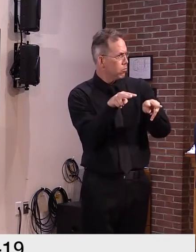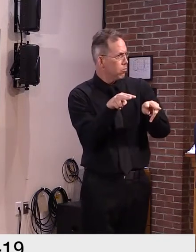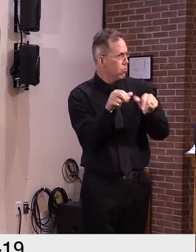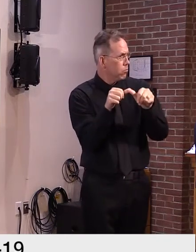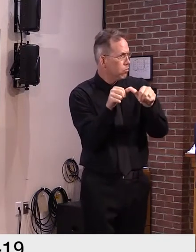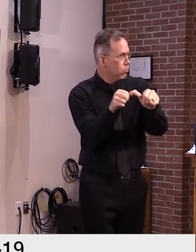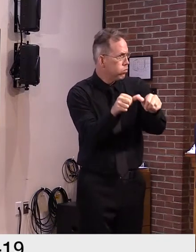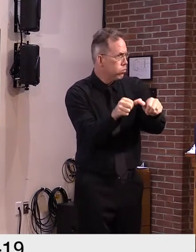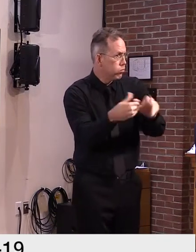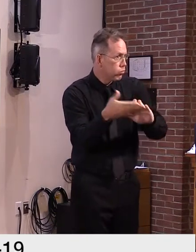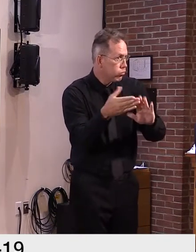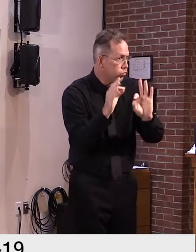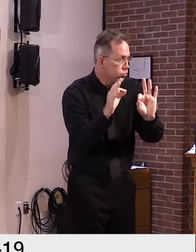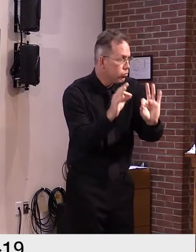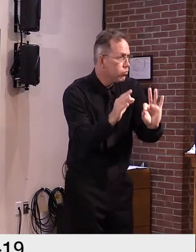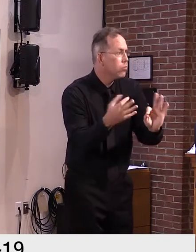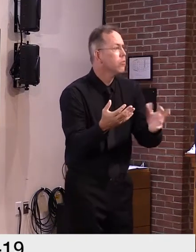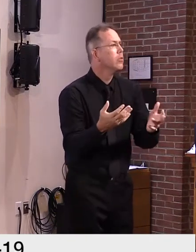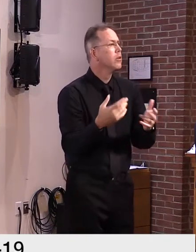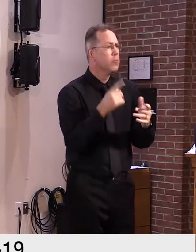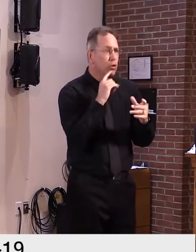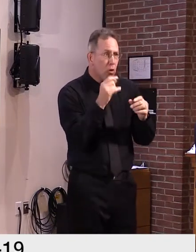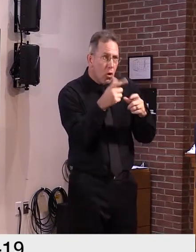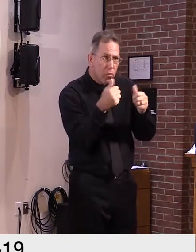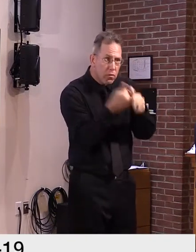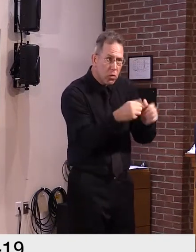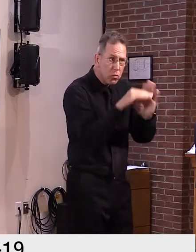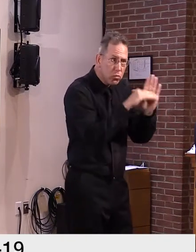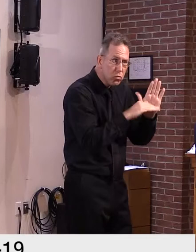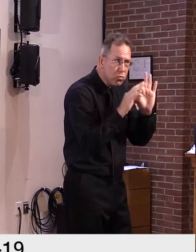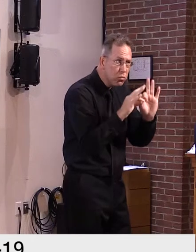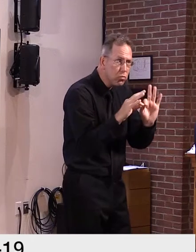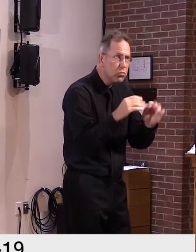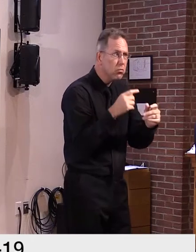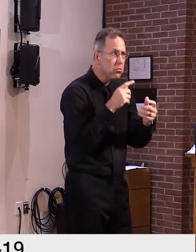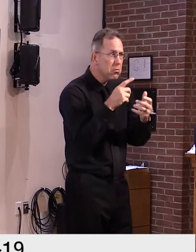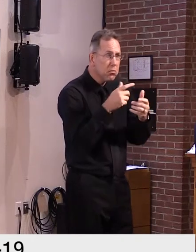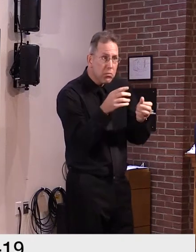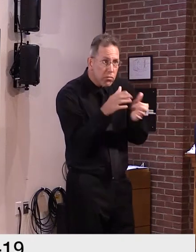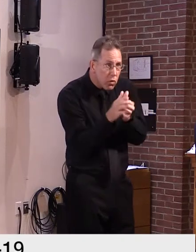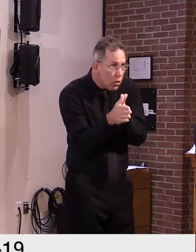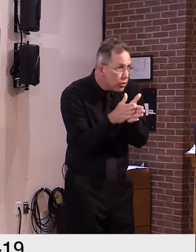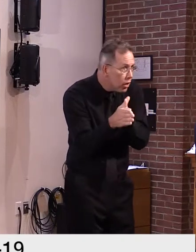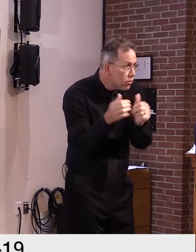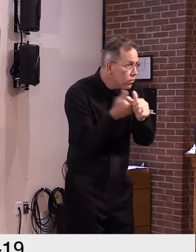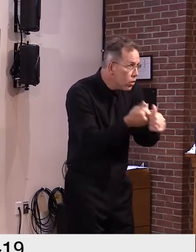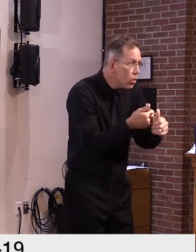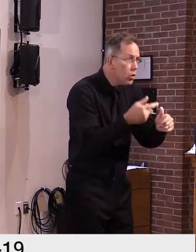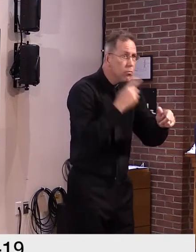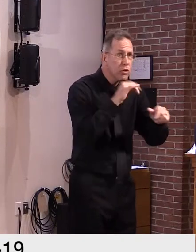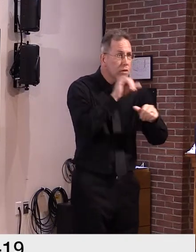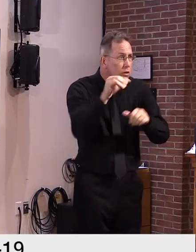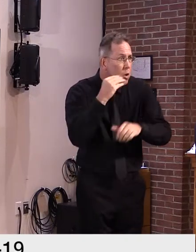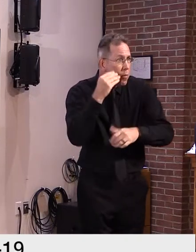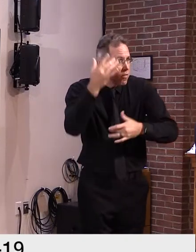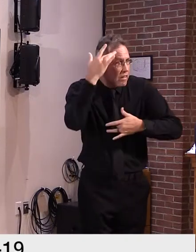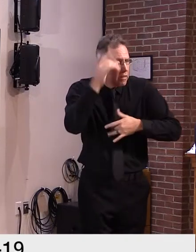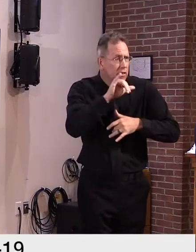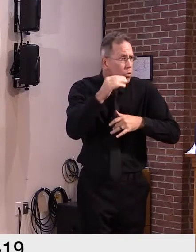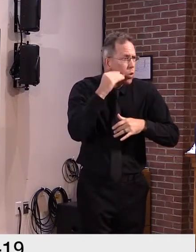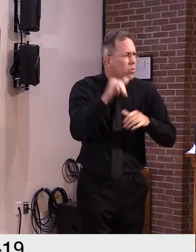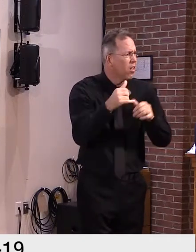elements that we've gone over and over again about, you know, washing your hands, staying at home if you're sick, and so forth, that really allow us to continue.